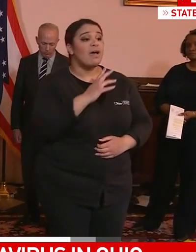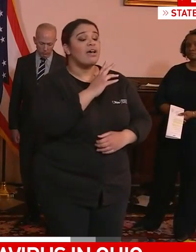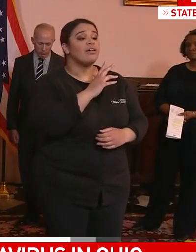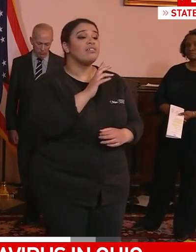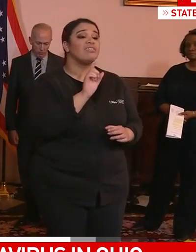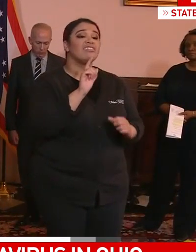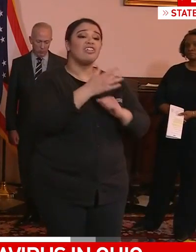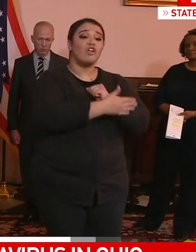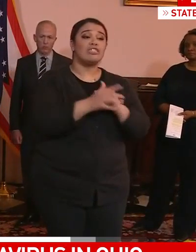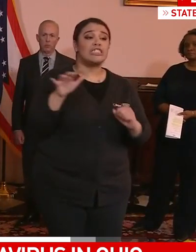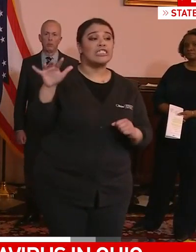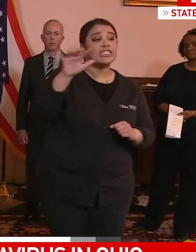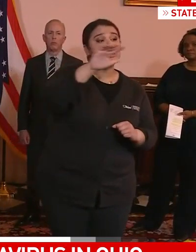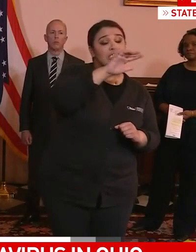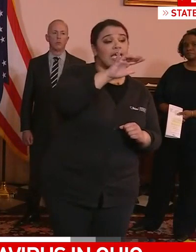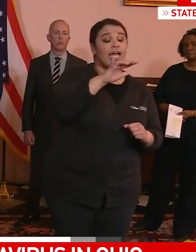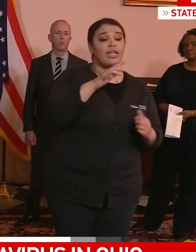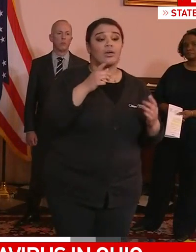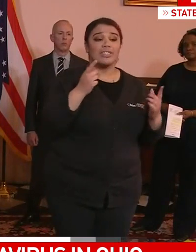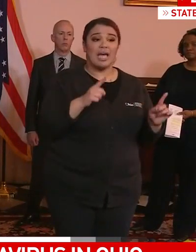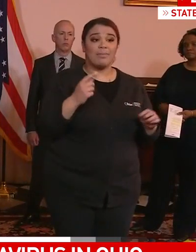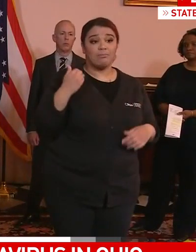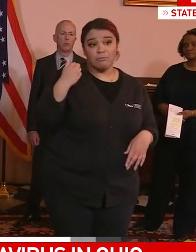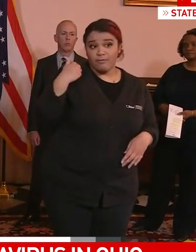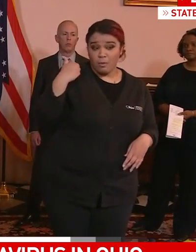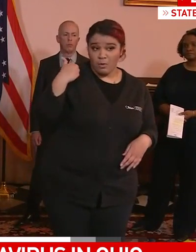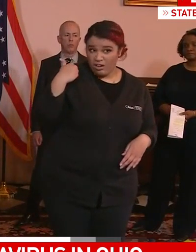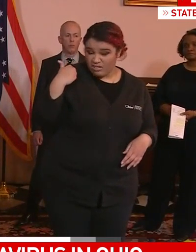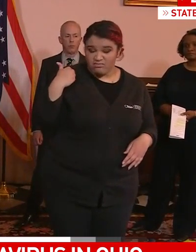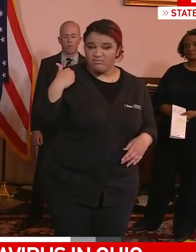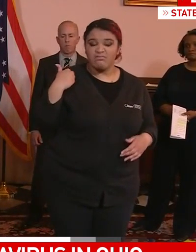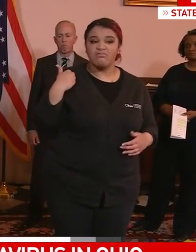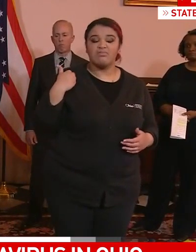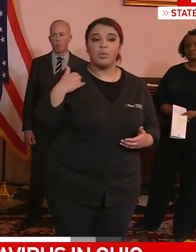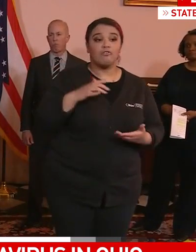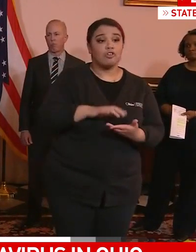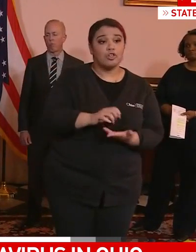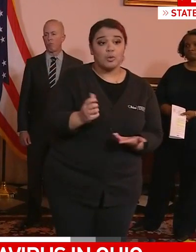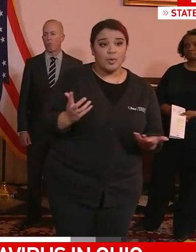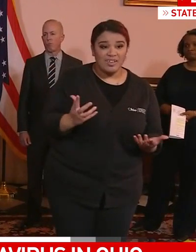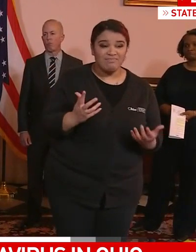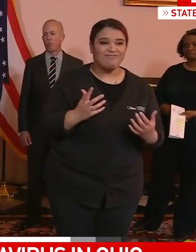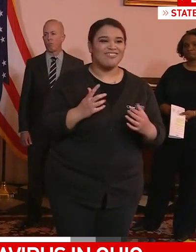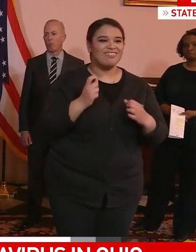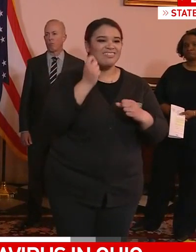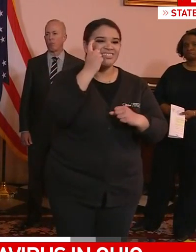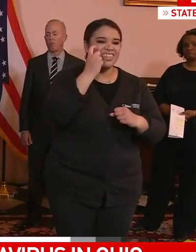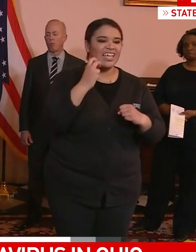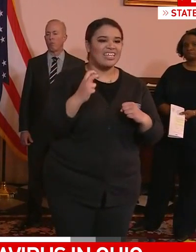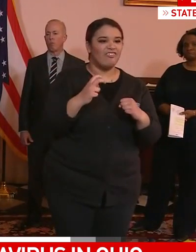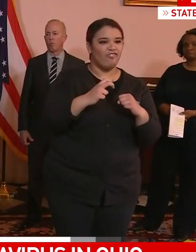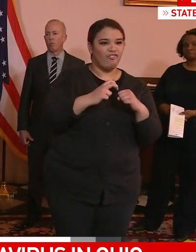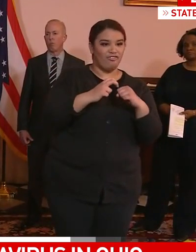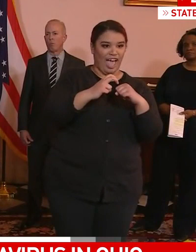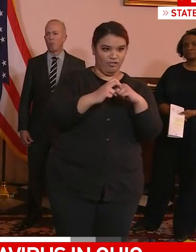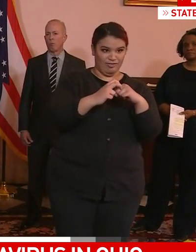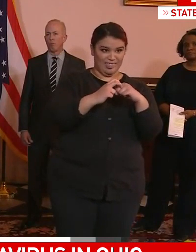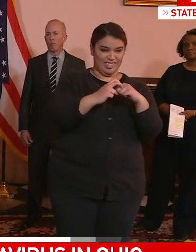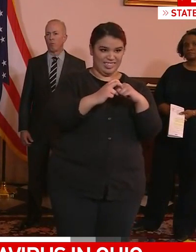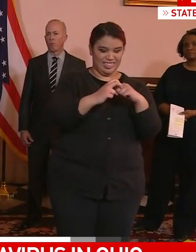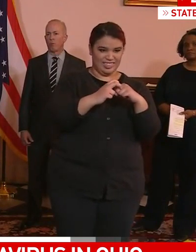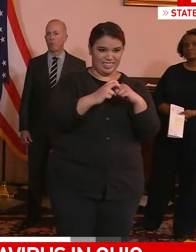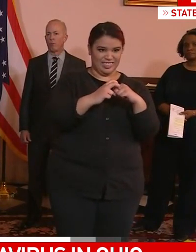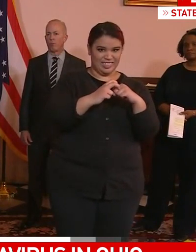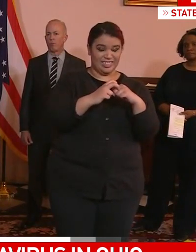past is that a virus like this, can also hit very heavily